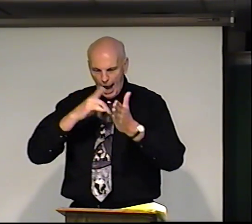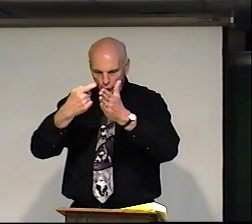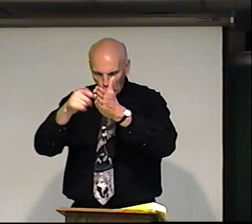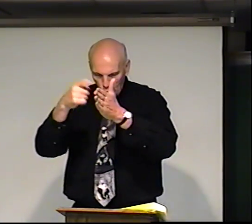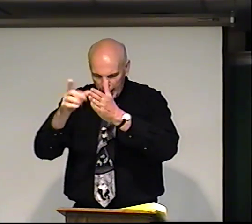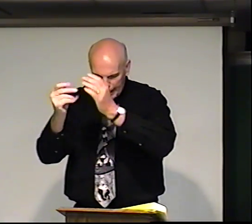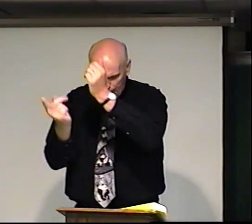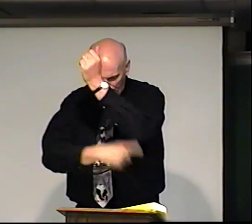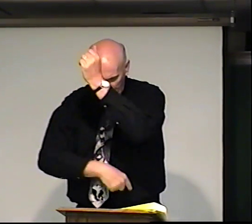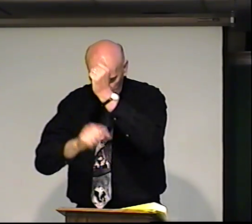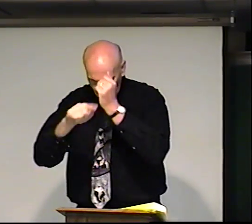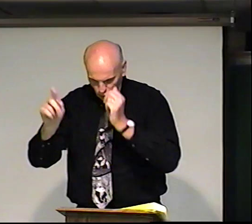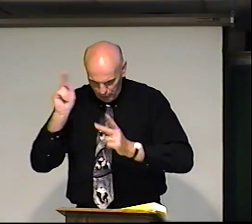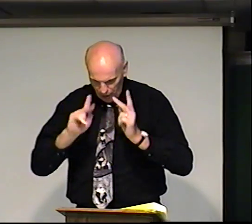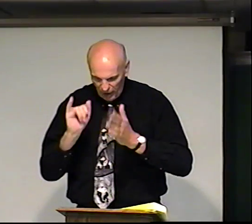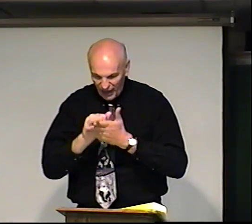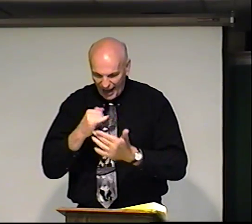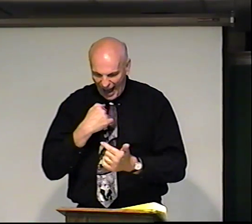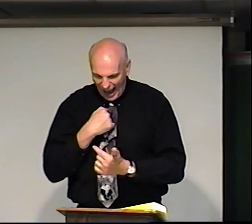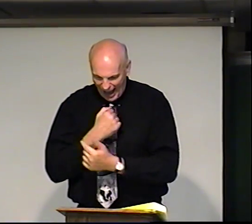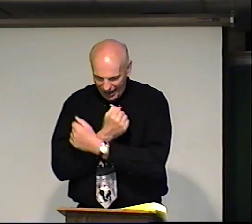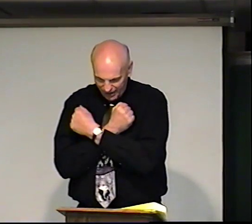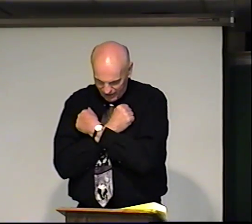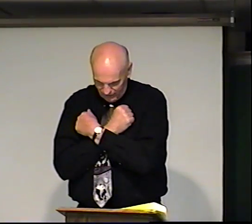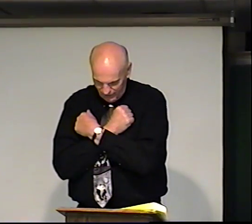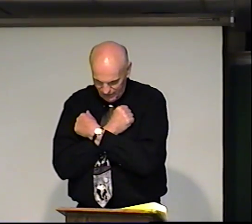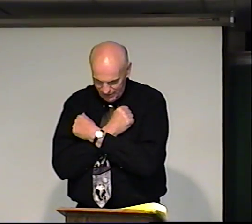I correct and punish those people that I love.